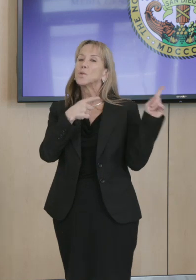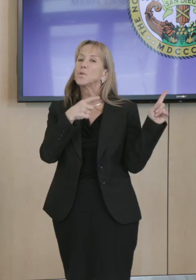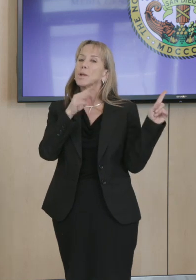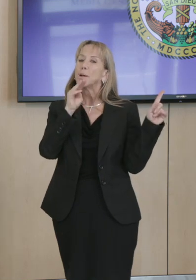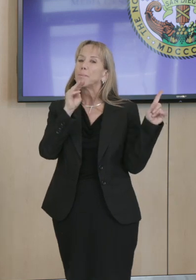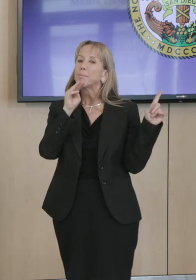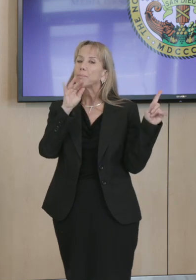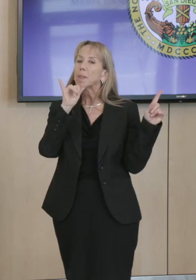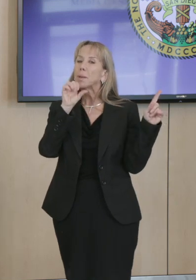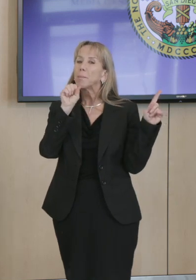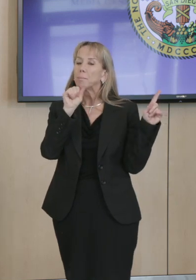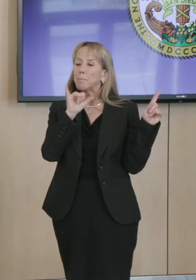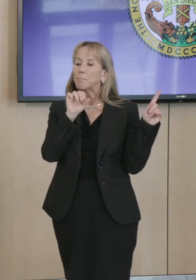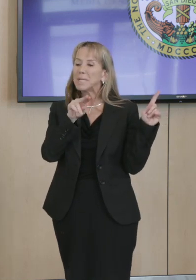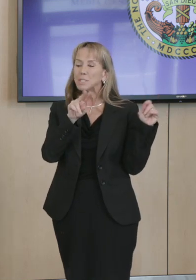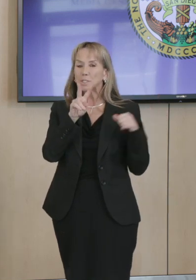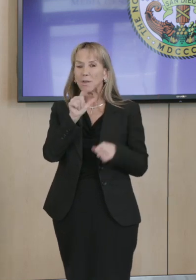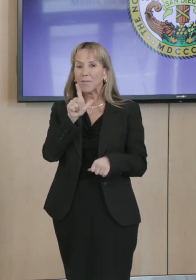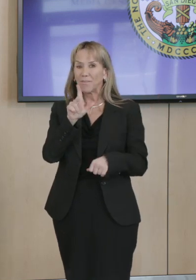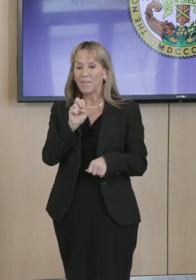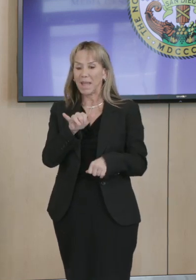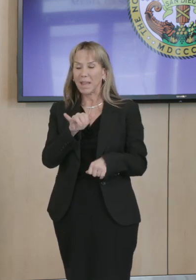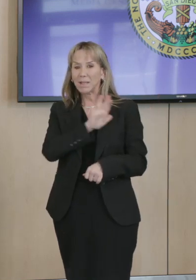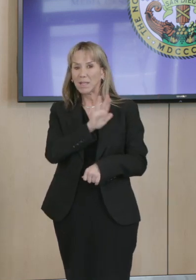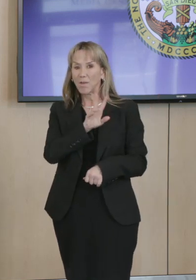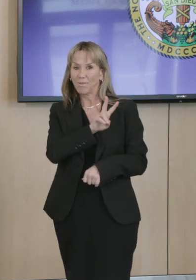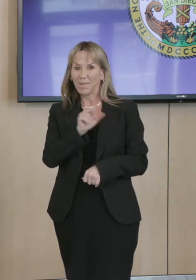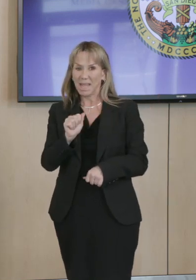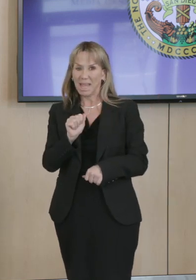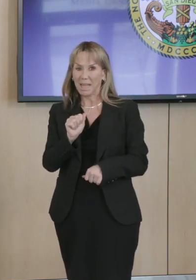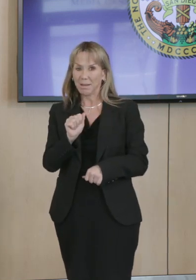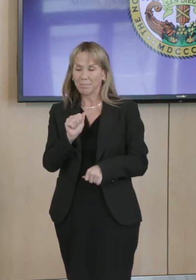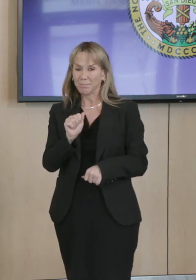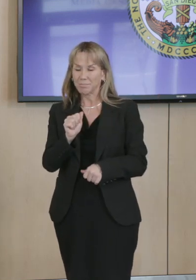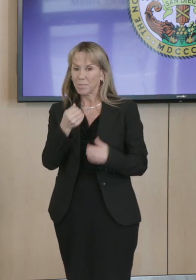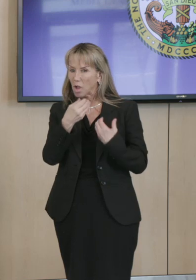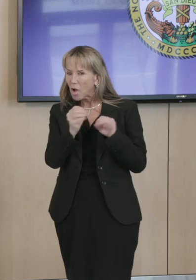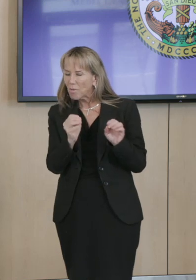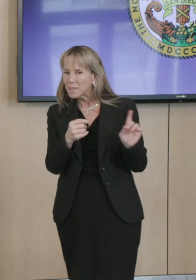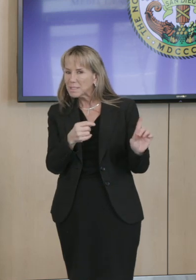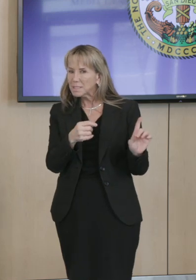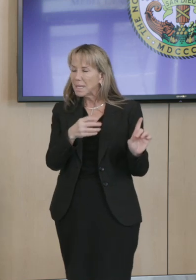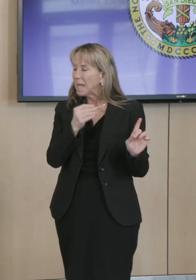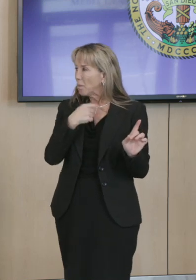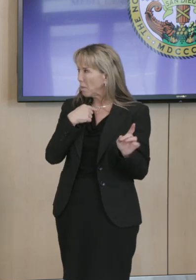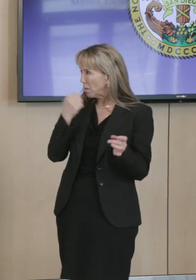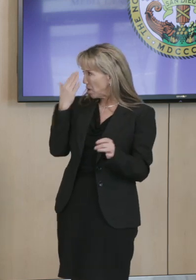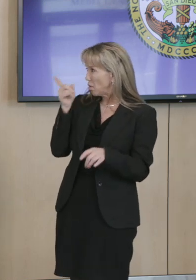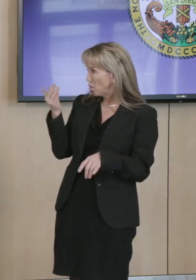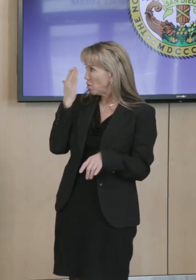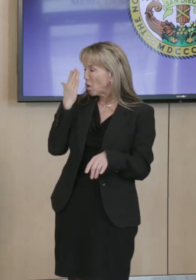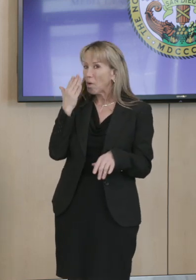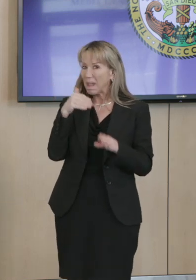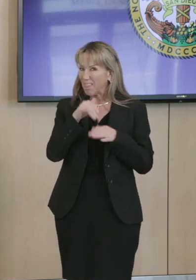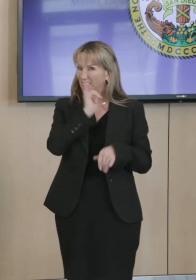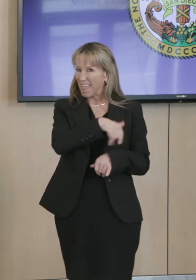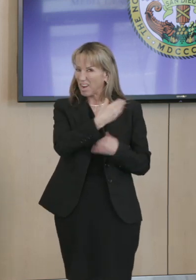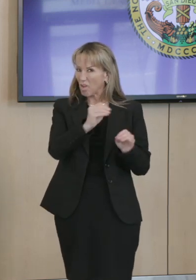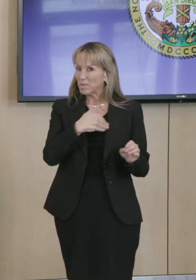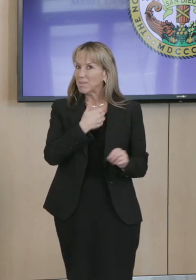office, and we wanted to ask, are you aware that there may be multiple cases in that